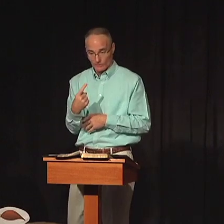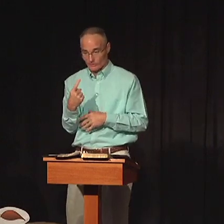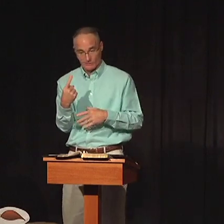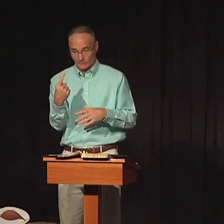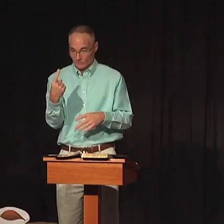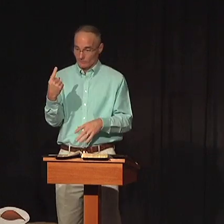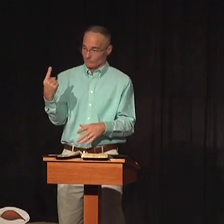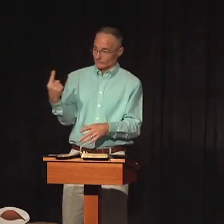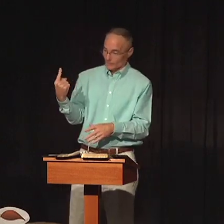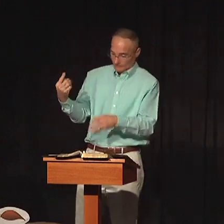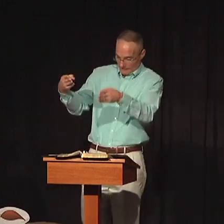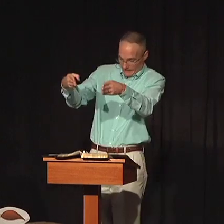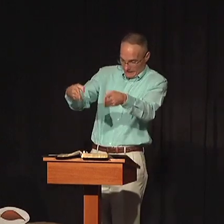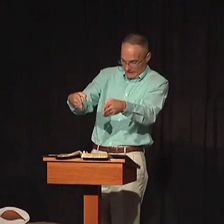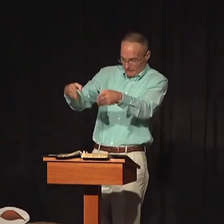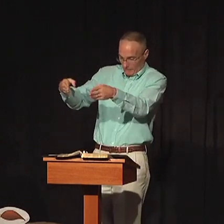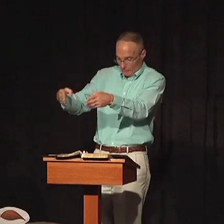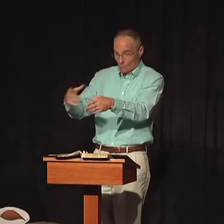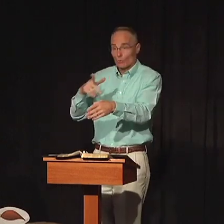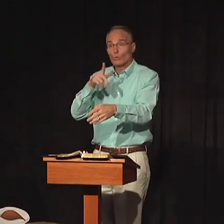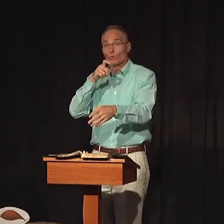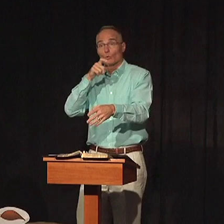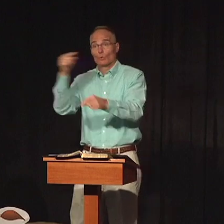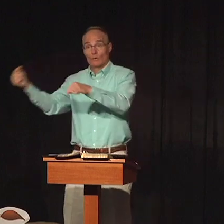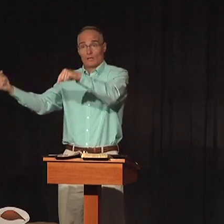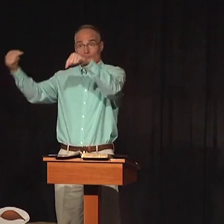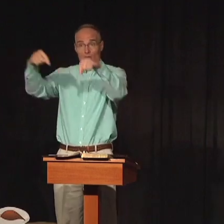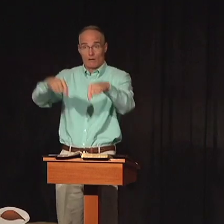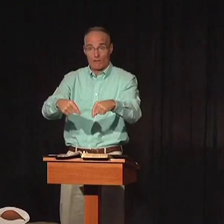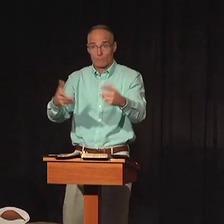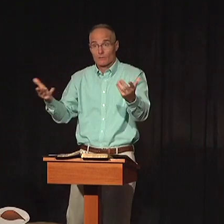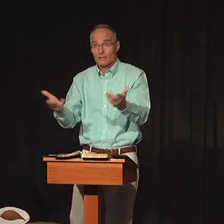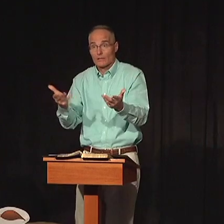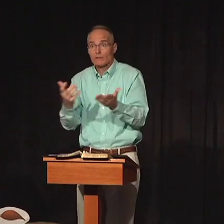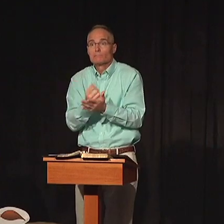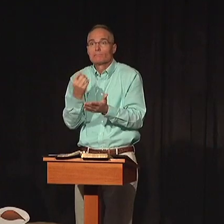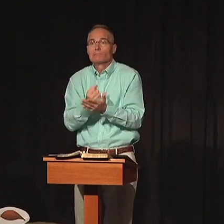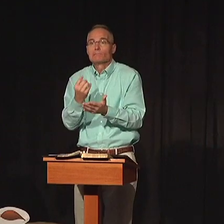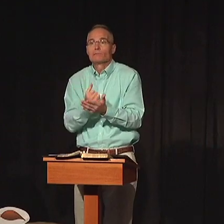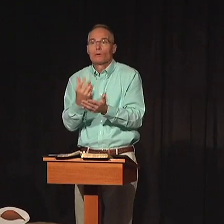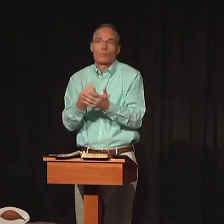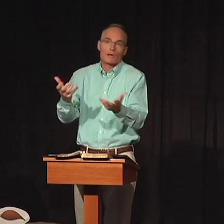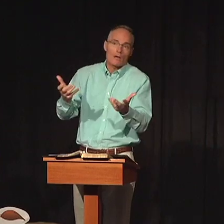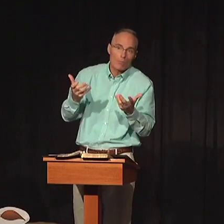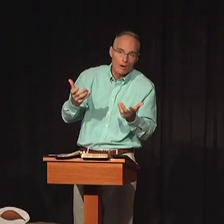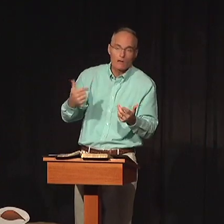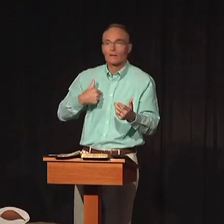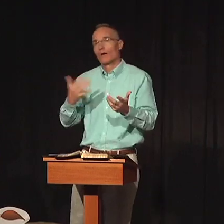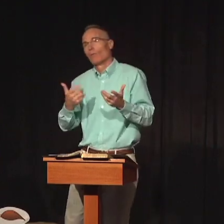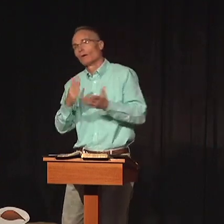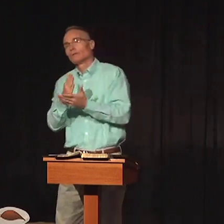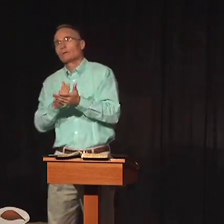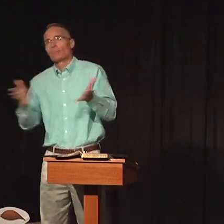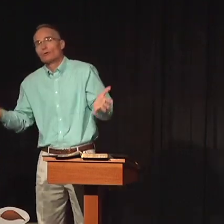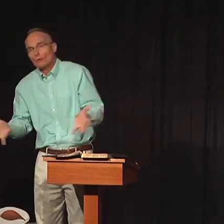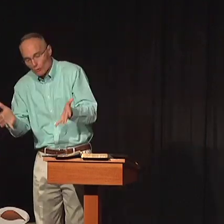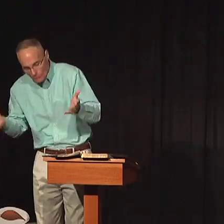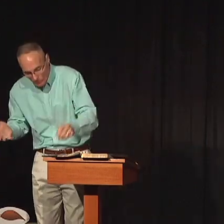You are not just a single person, an individual who comes, they come here, they get what I want, get